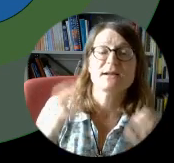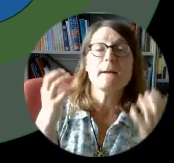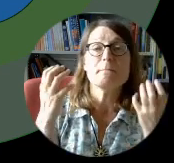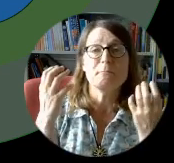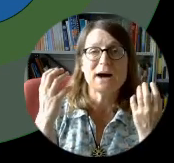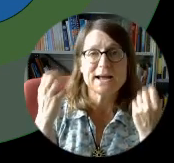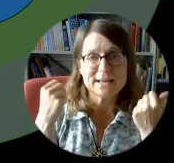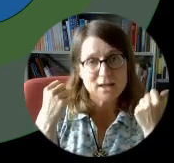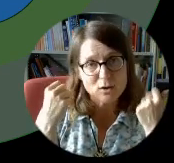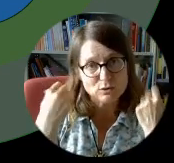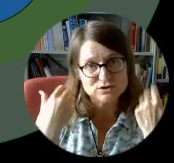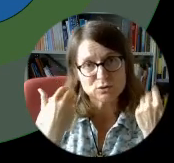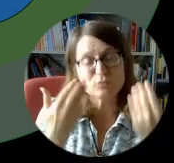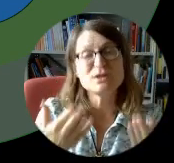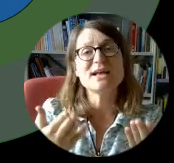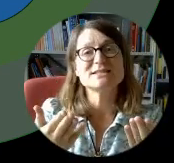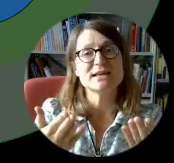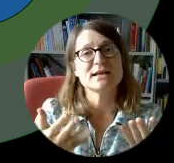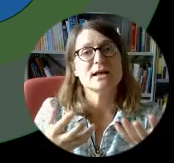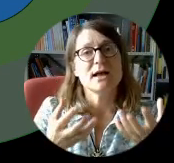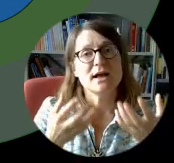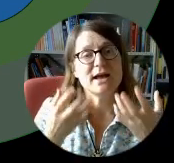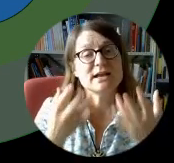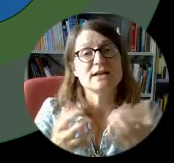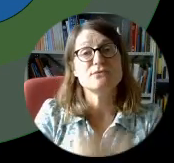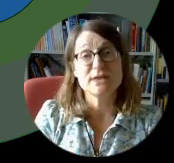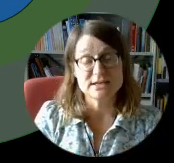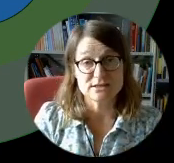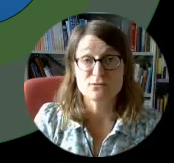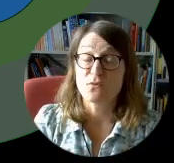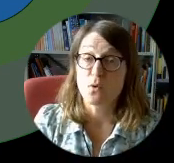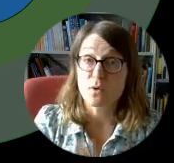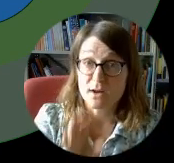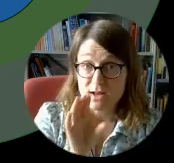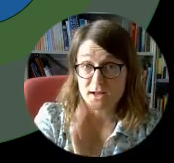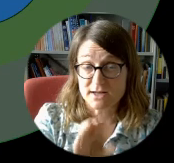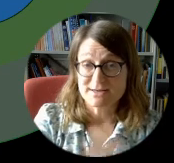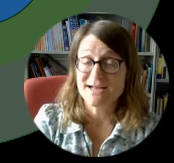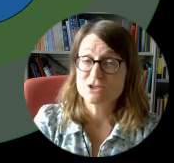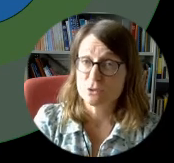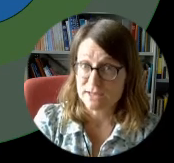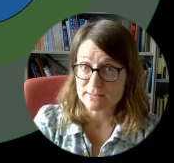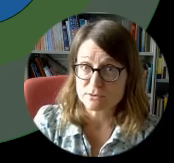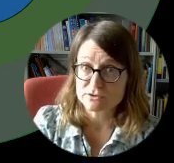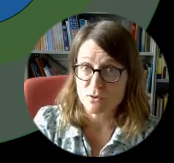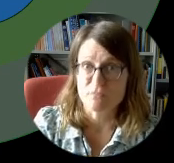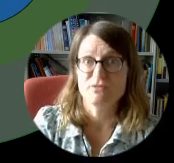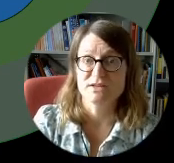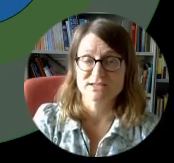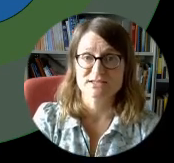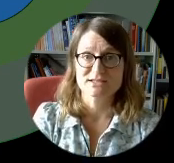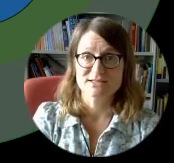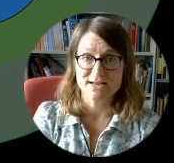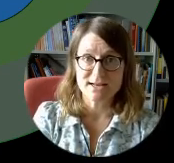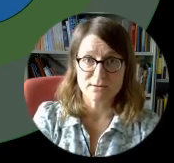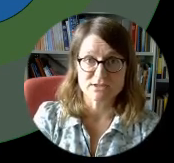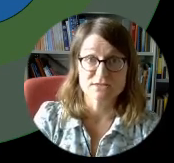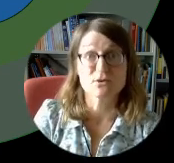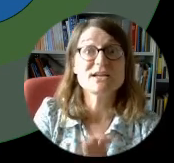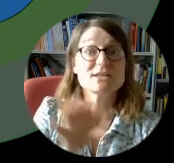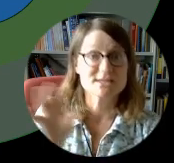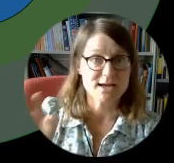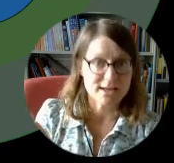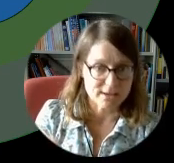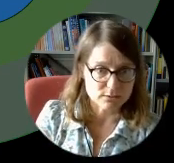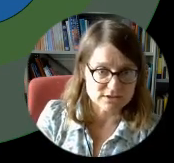fact by also creating and advocating for national labels of these sign languages